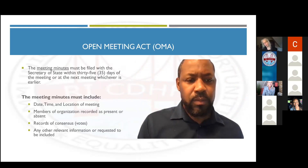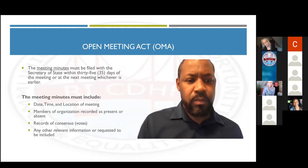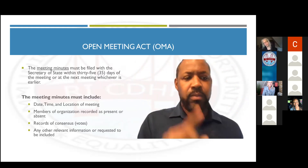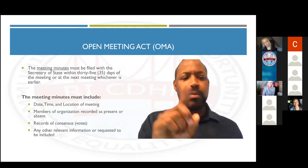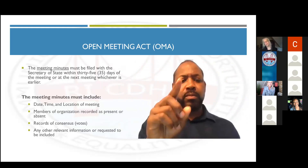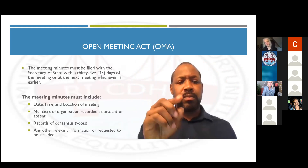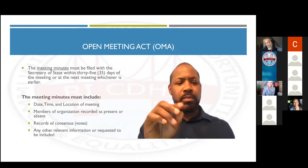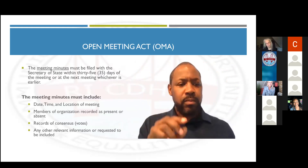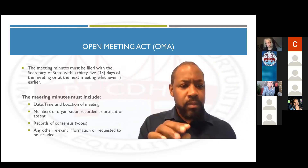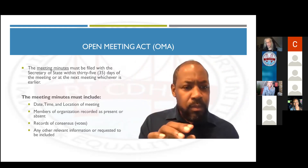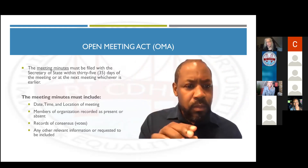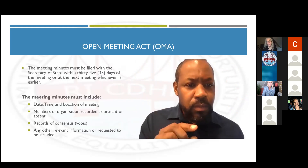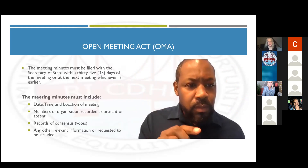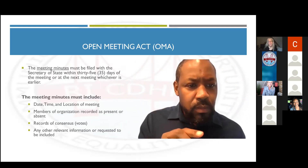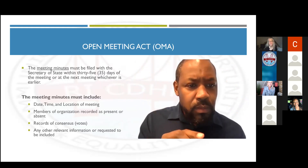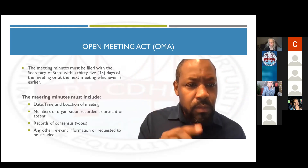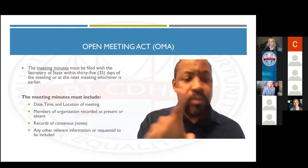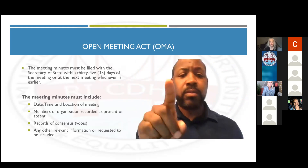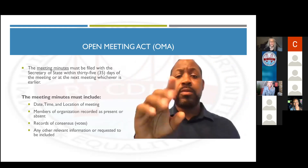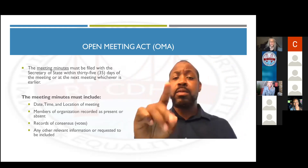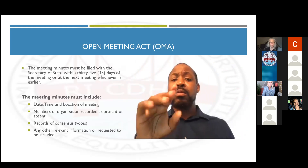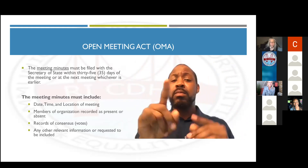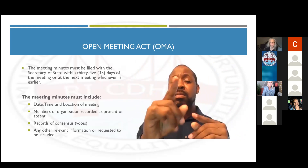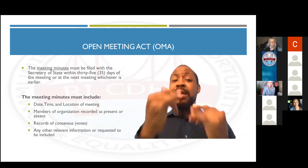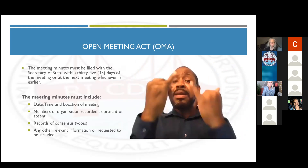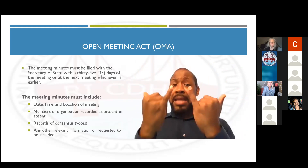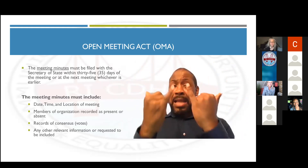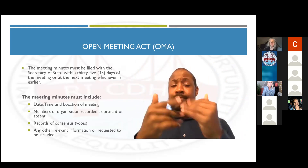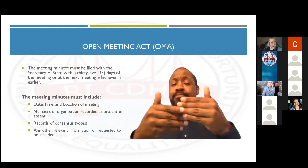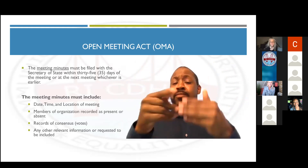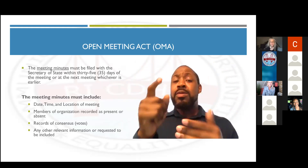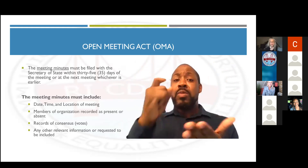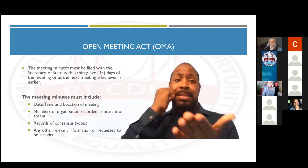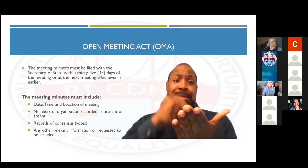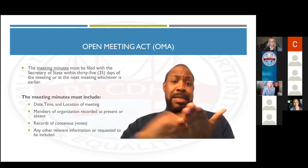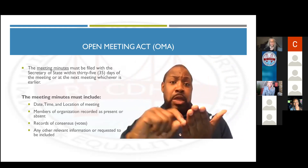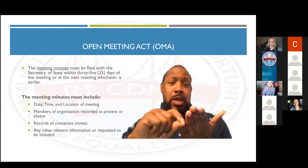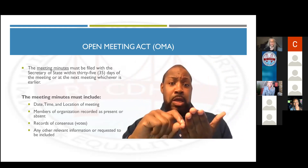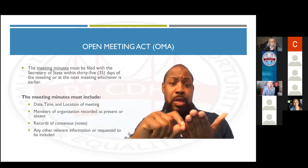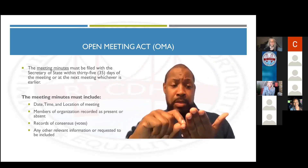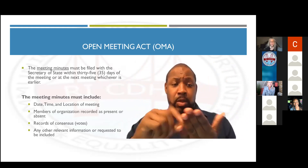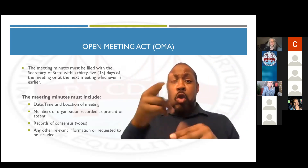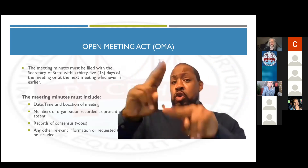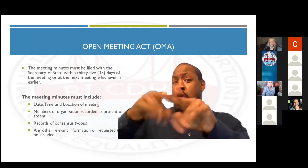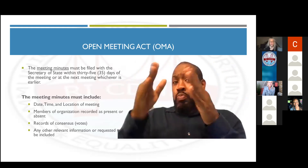public interrupting, but they do have the right to observe. Now, the secretary